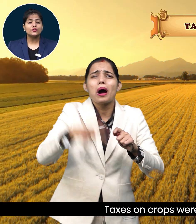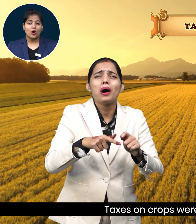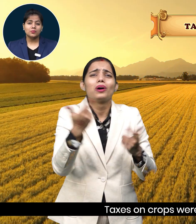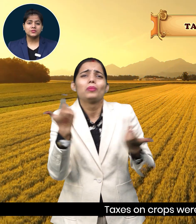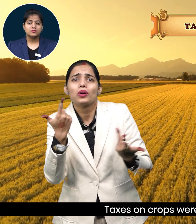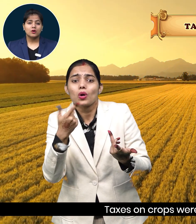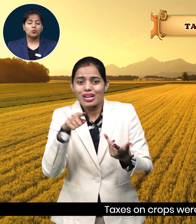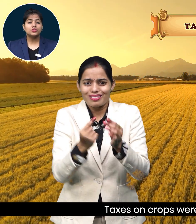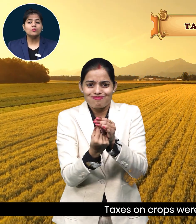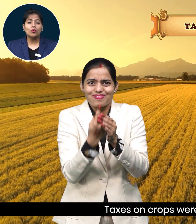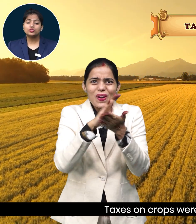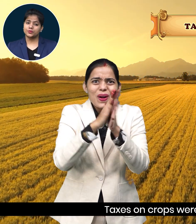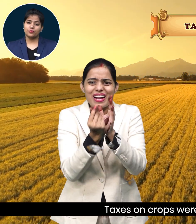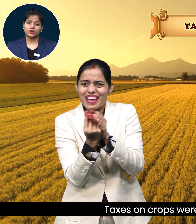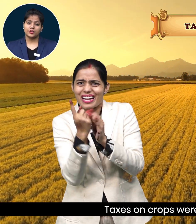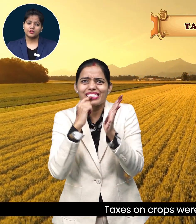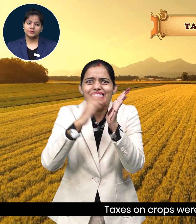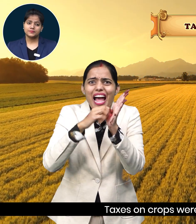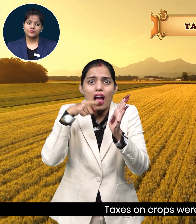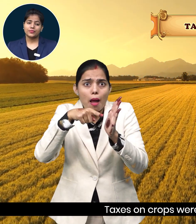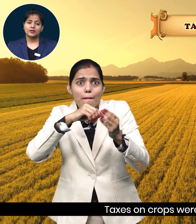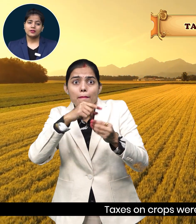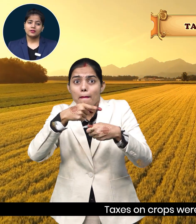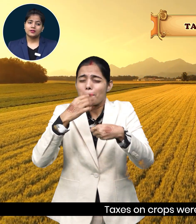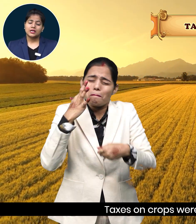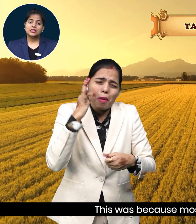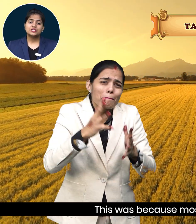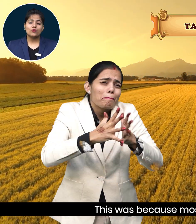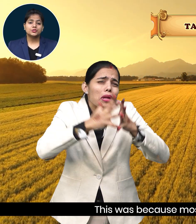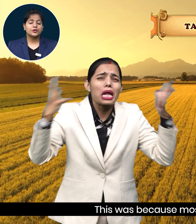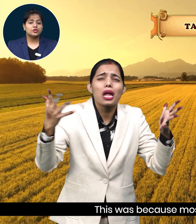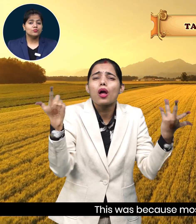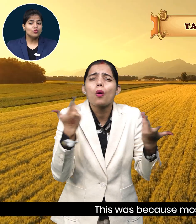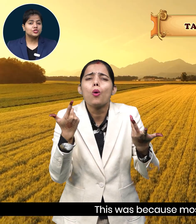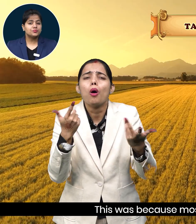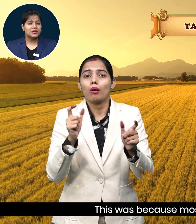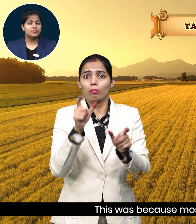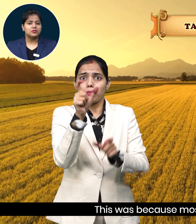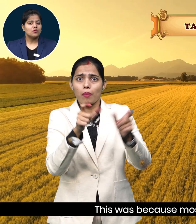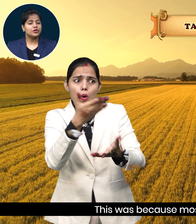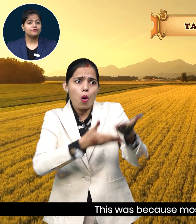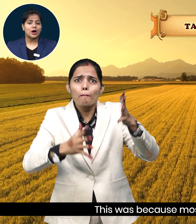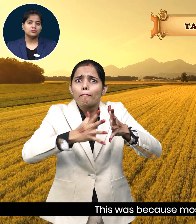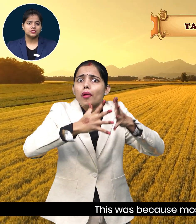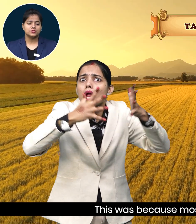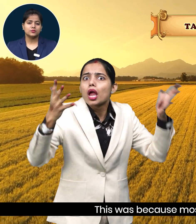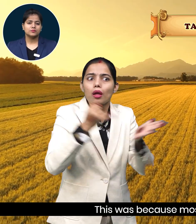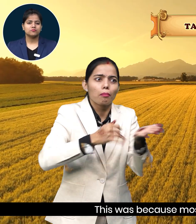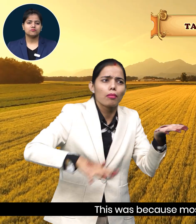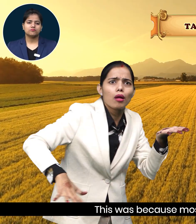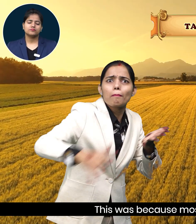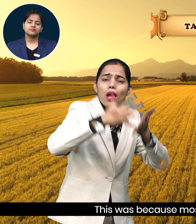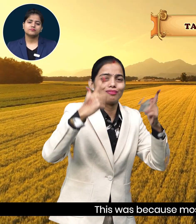Taxes on crops were the most important. This was because most people were